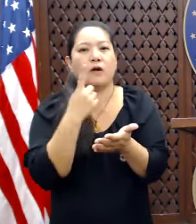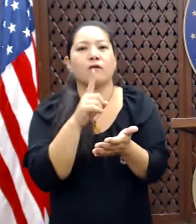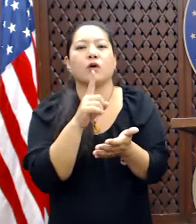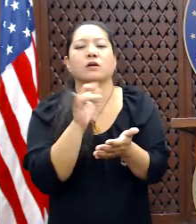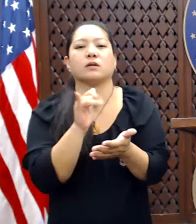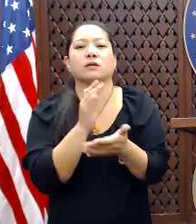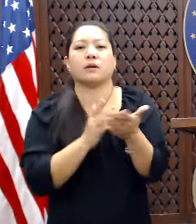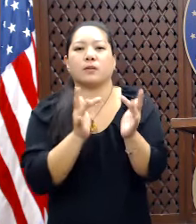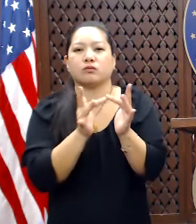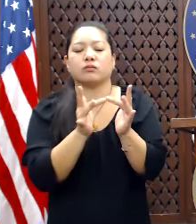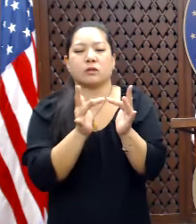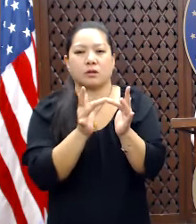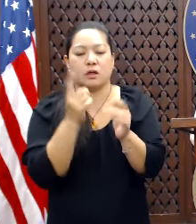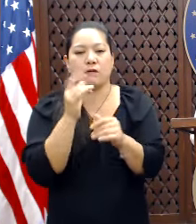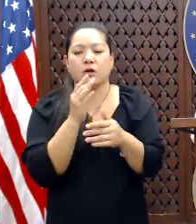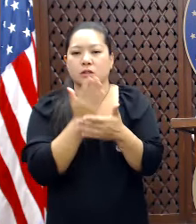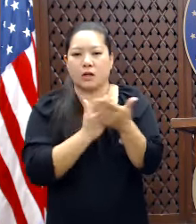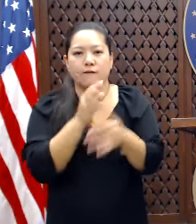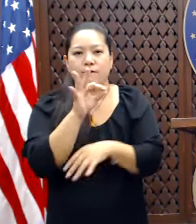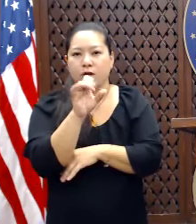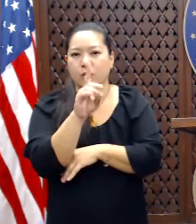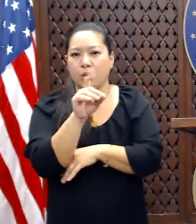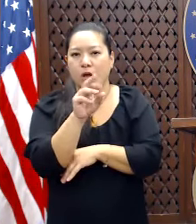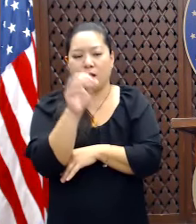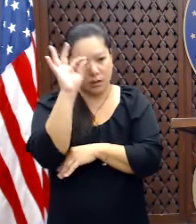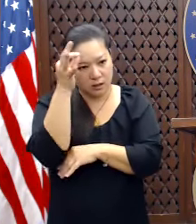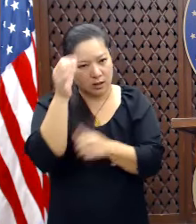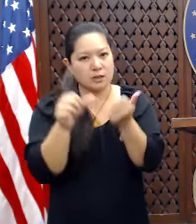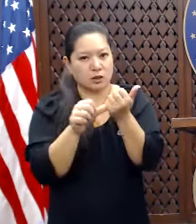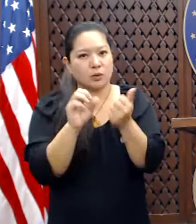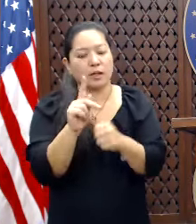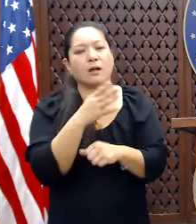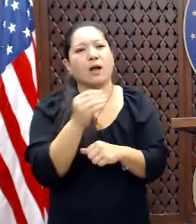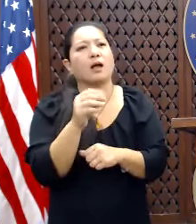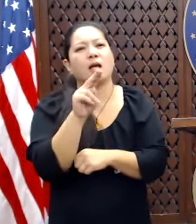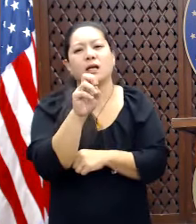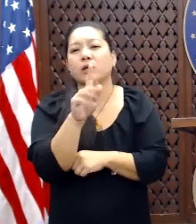these federal assistance. And Nick, your follow-up question?